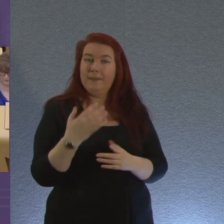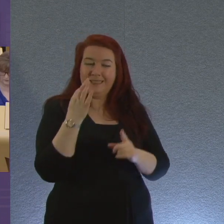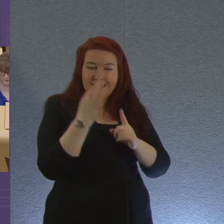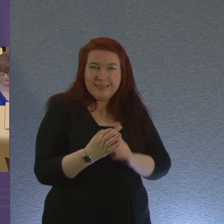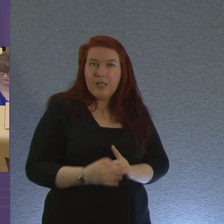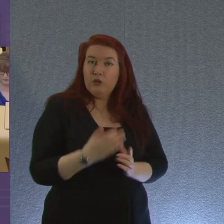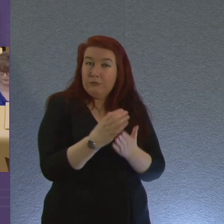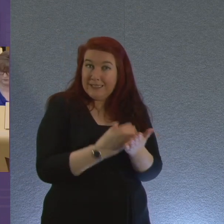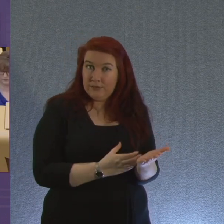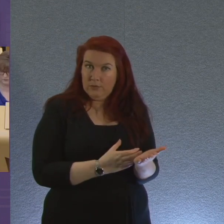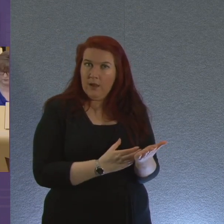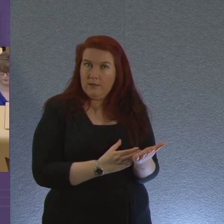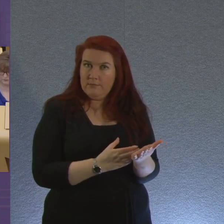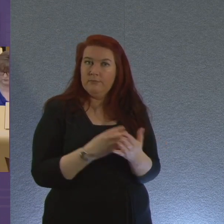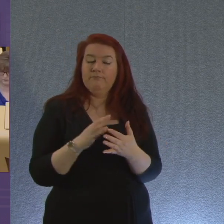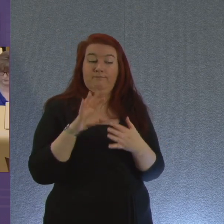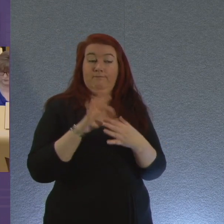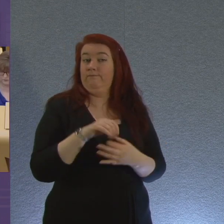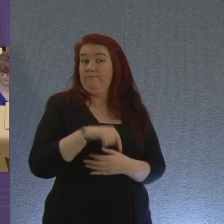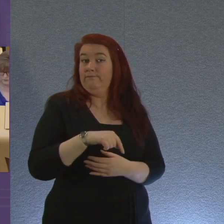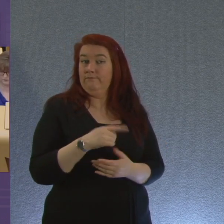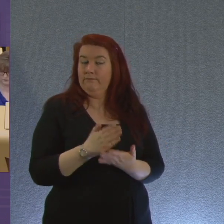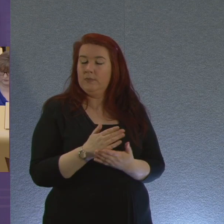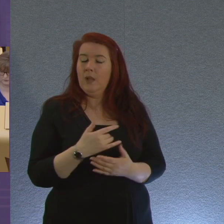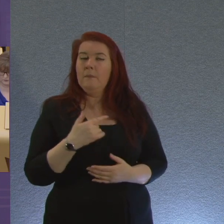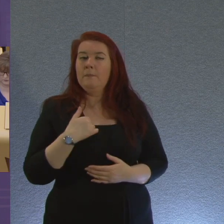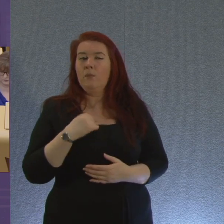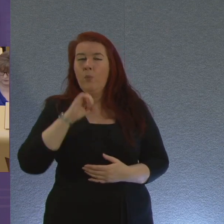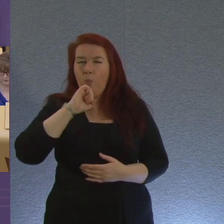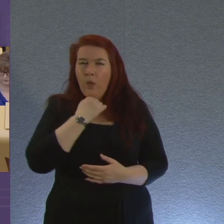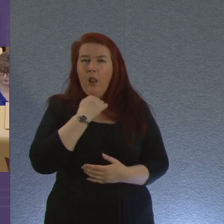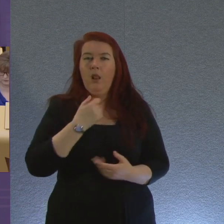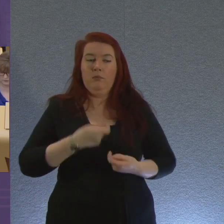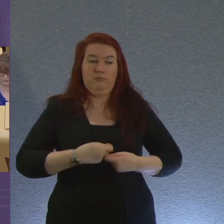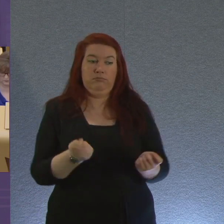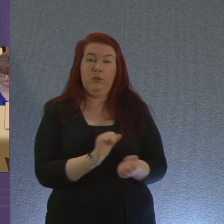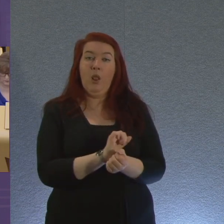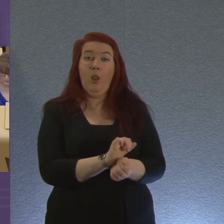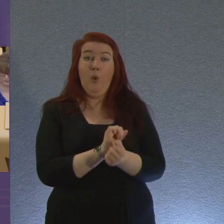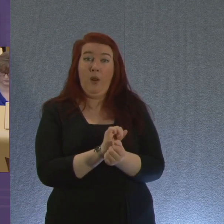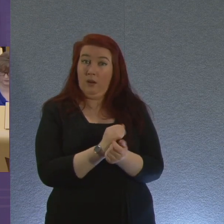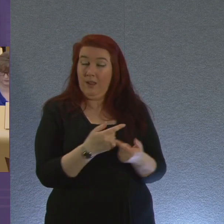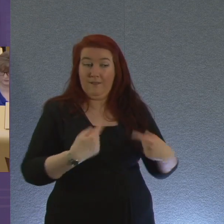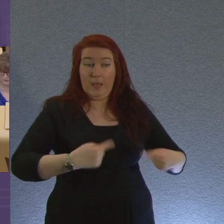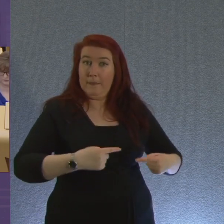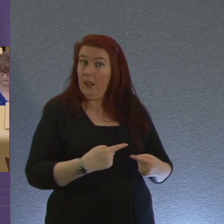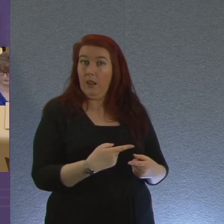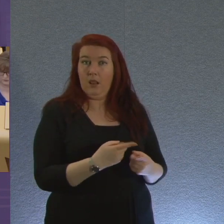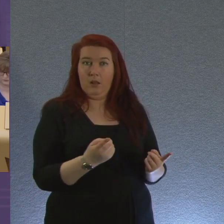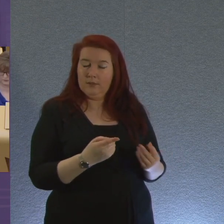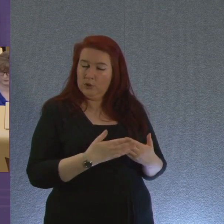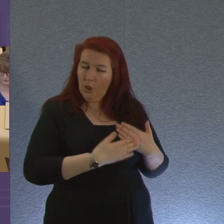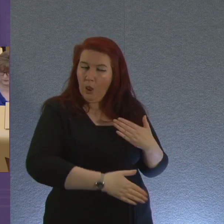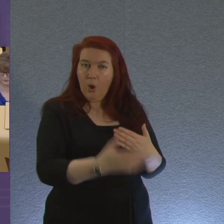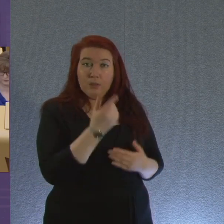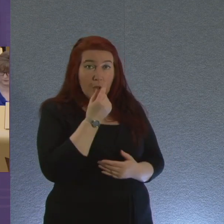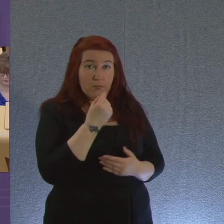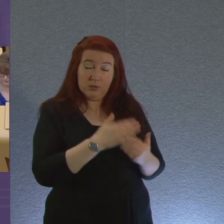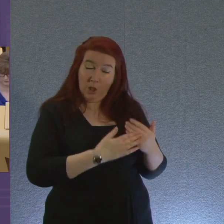criteria around about this. But we will make that loan available for as long as possible, as long as it's